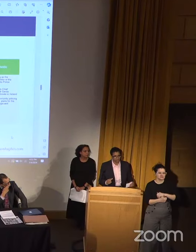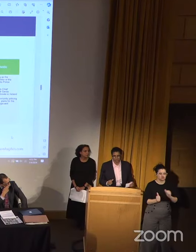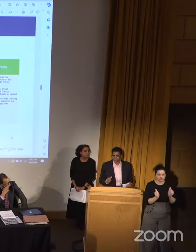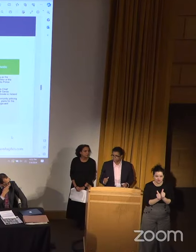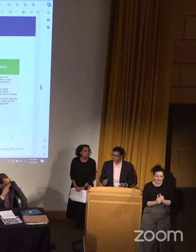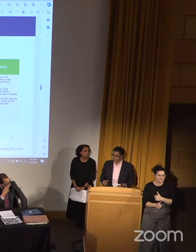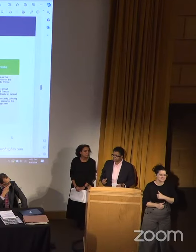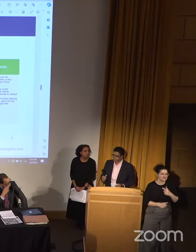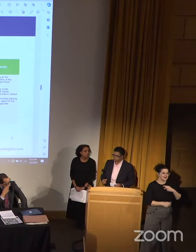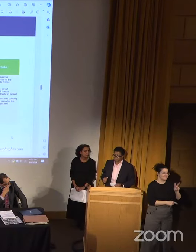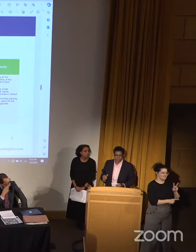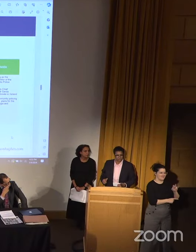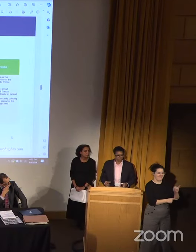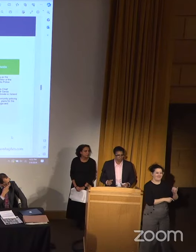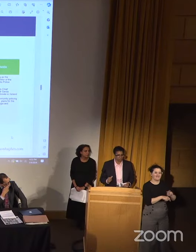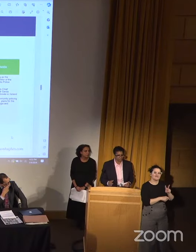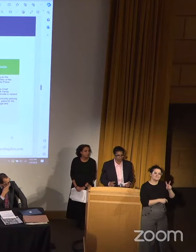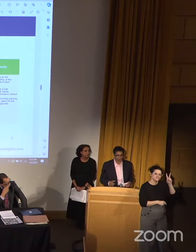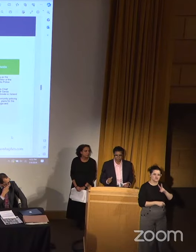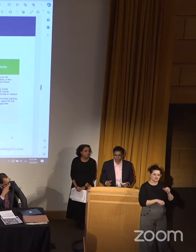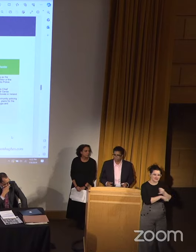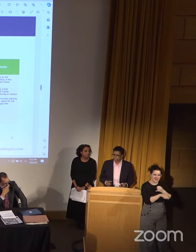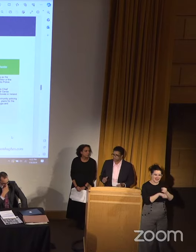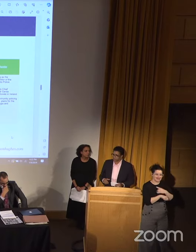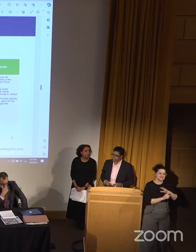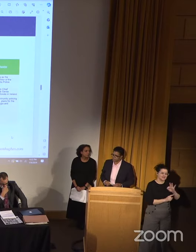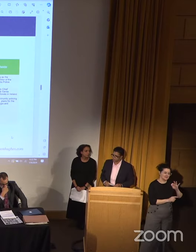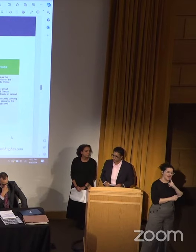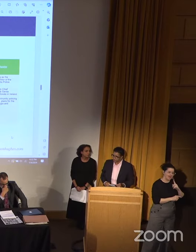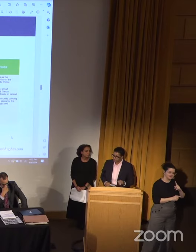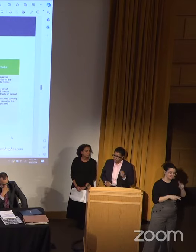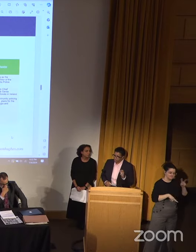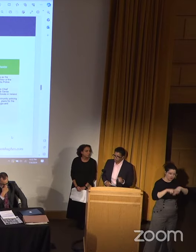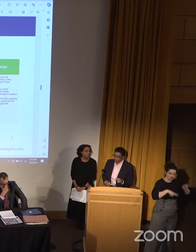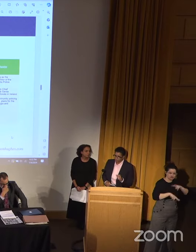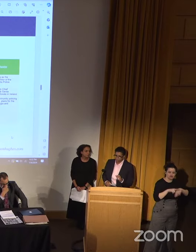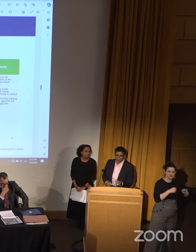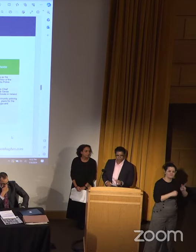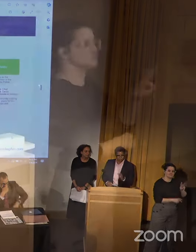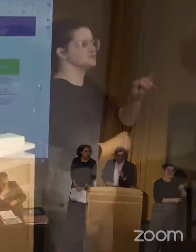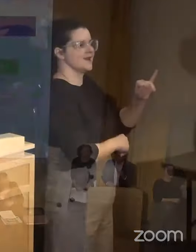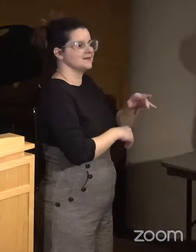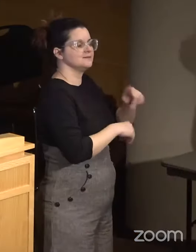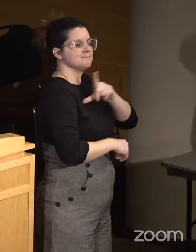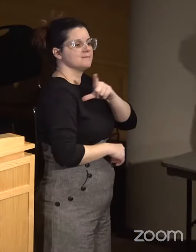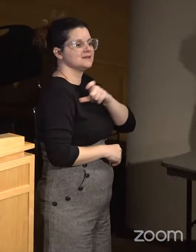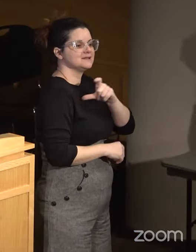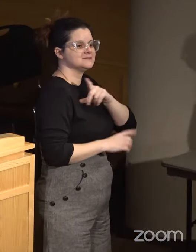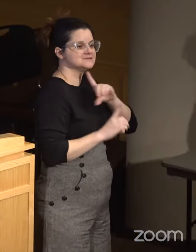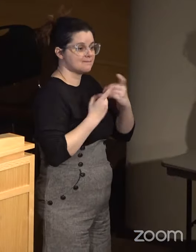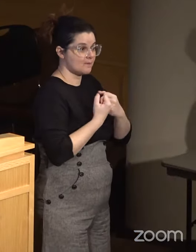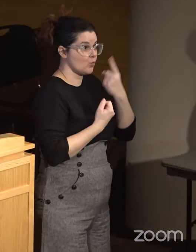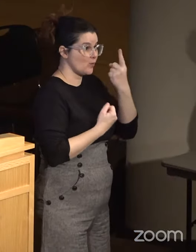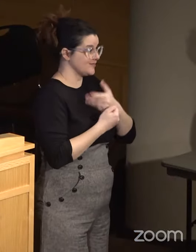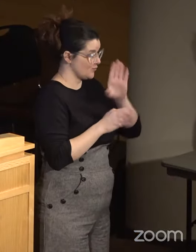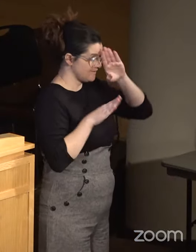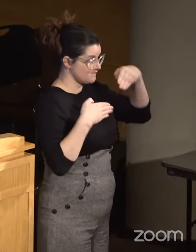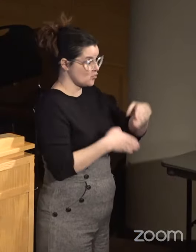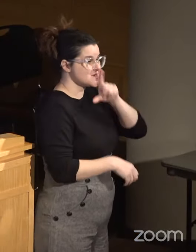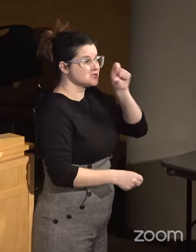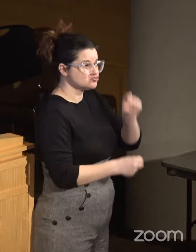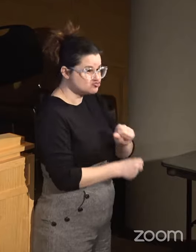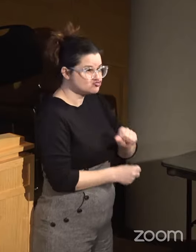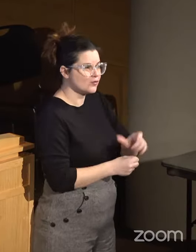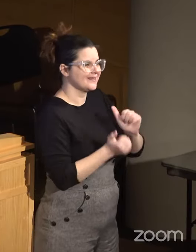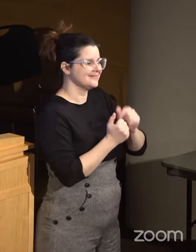In the Virgin Islands, I serve as the federal monitor of the Virgin Island Police Department and one of the things that we are focused on doing are ensuring